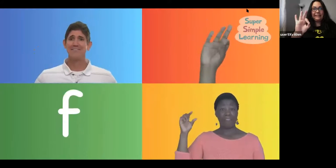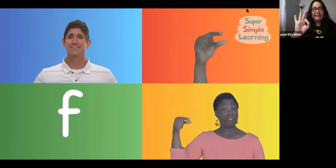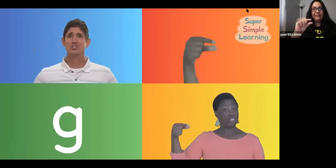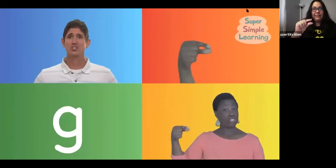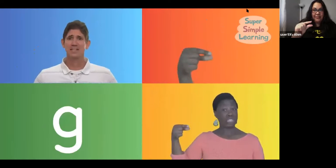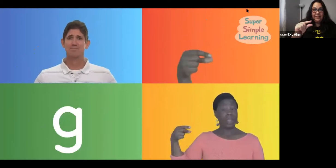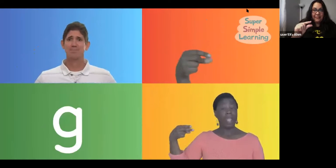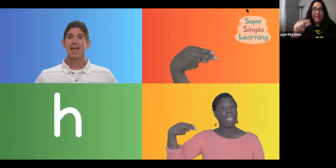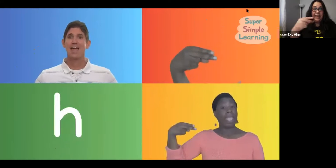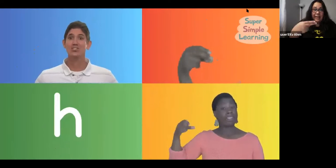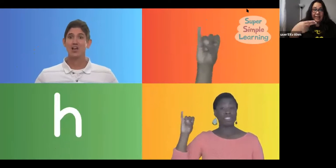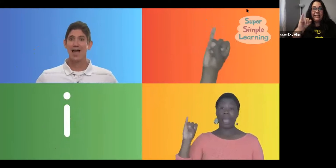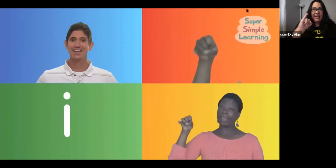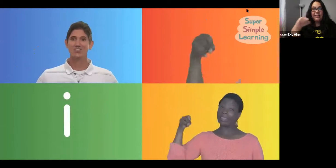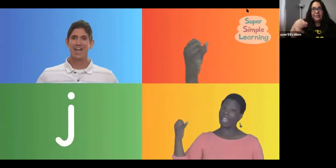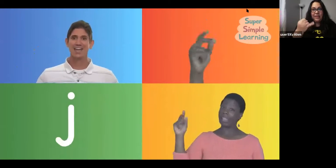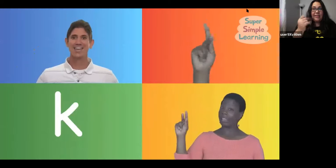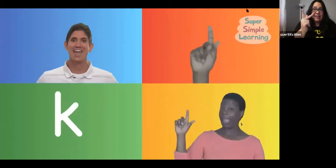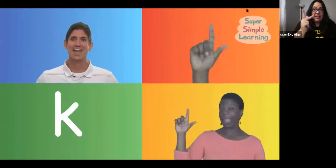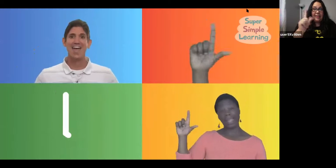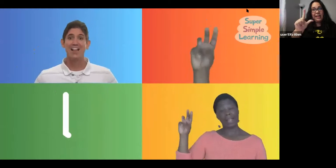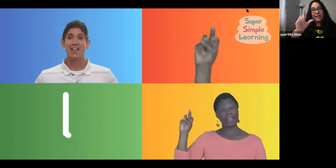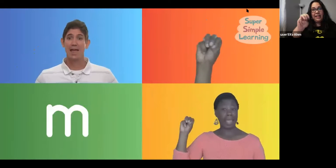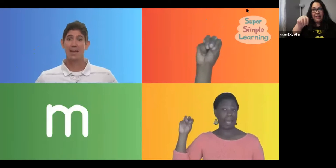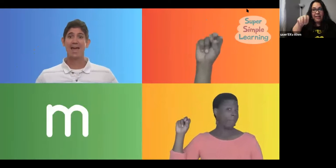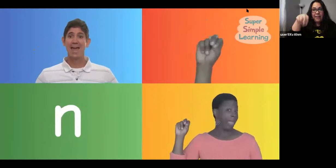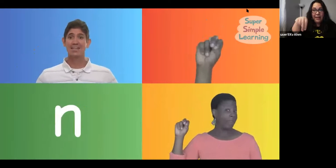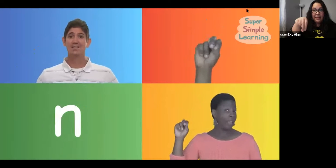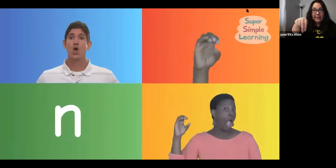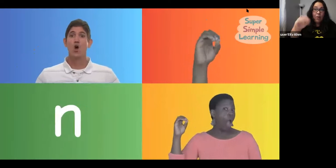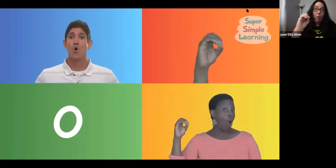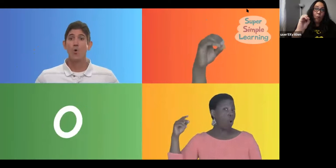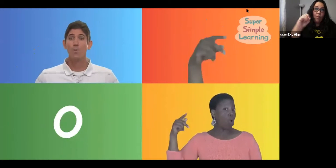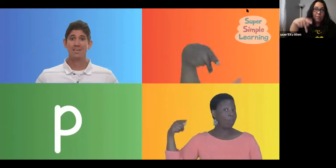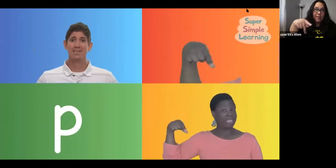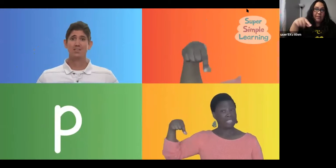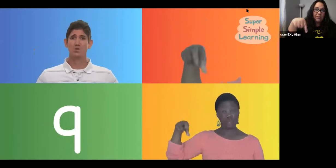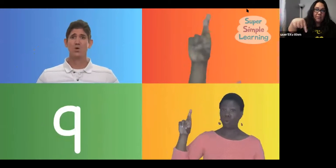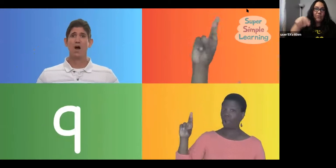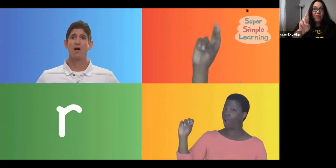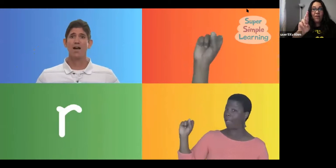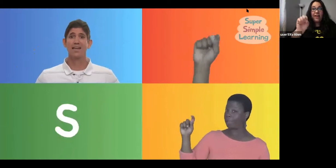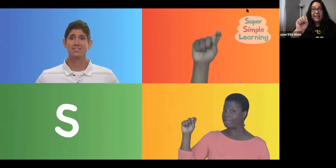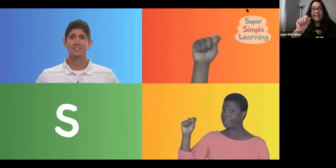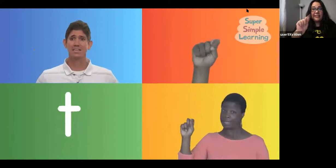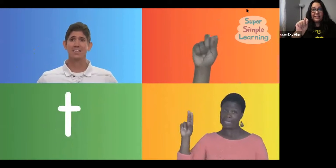F, G, H, I, J, K, L, M, N, O, P, Q, R, S, T,